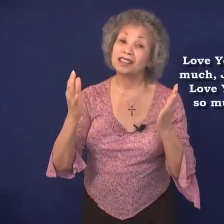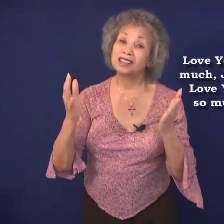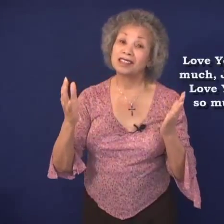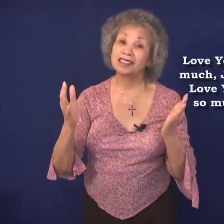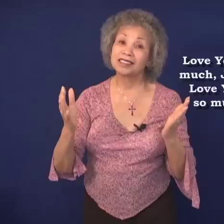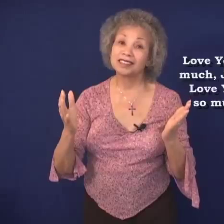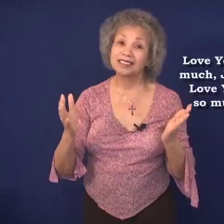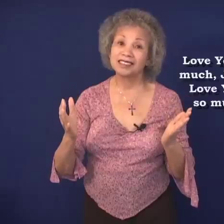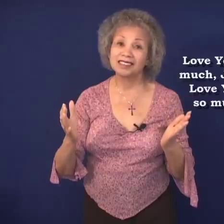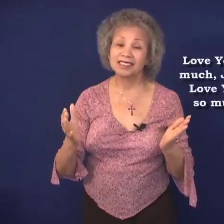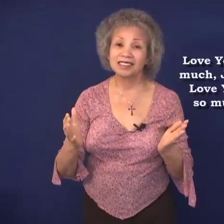much.